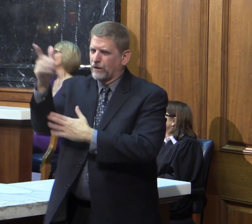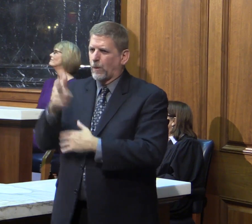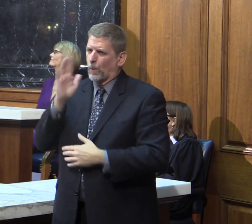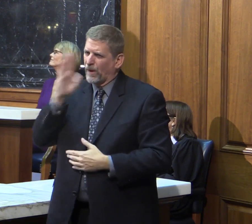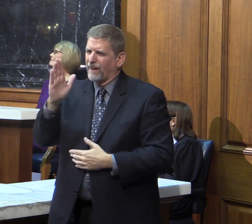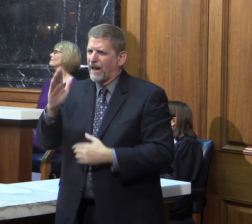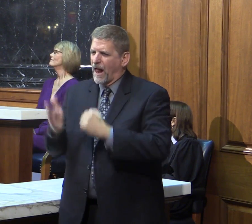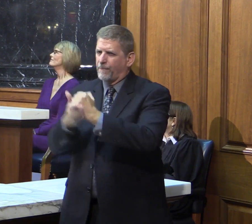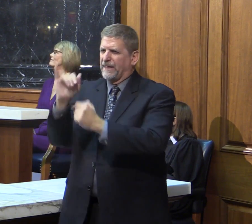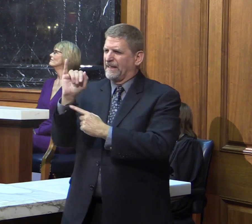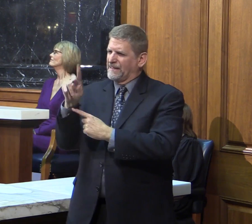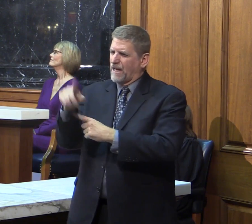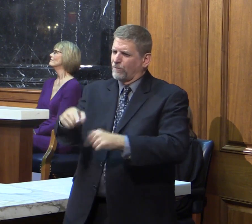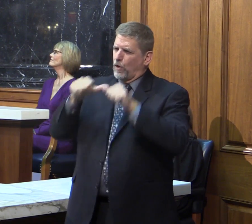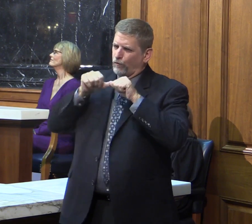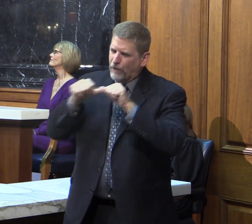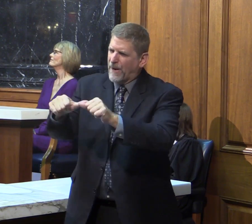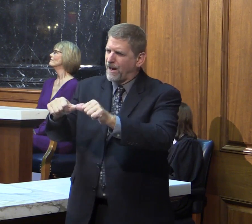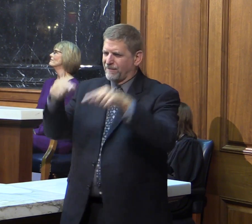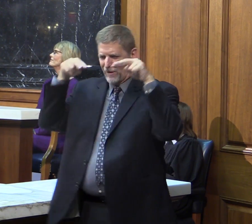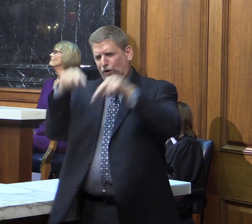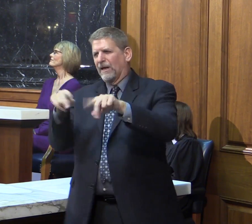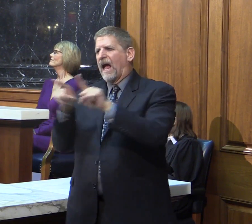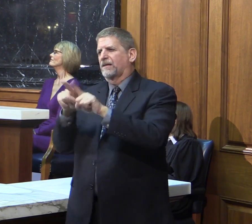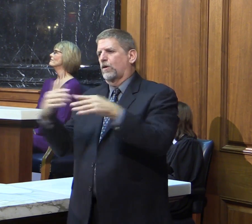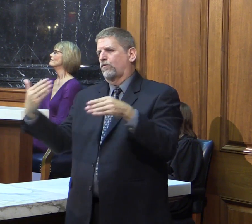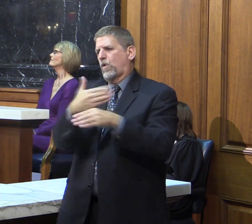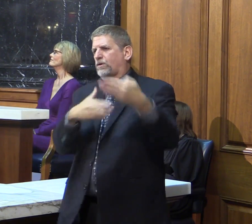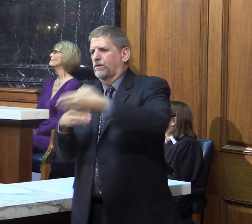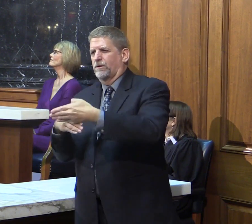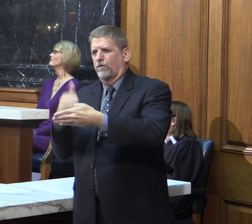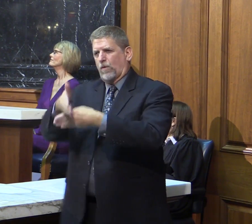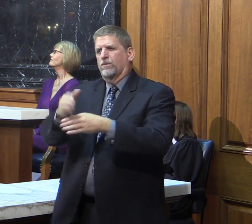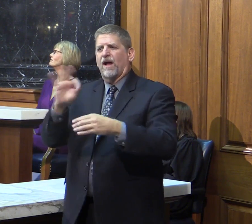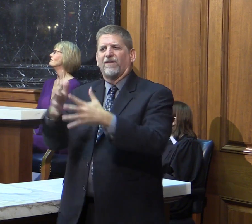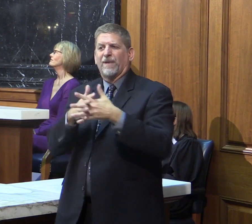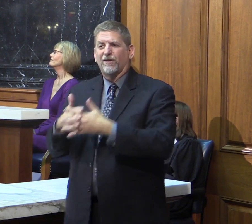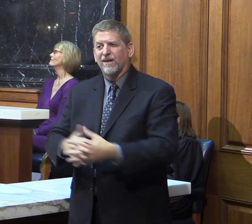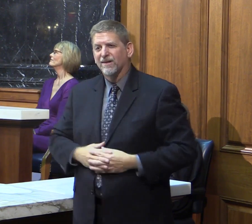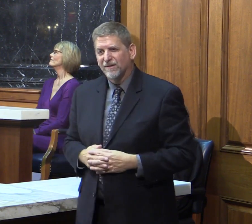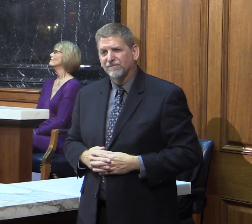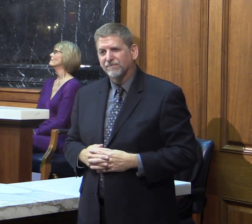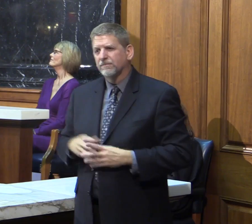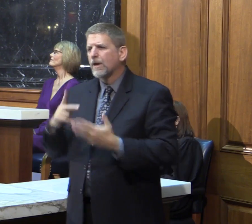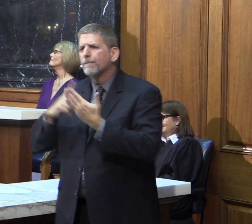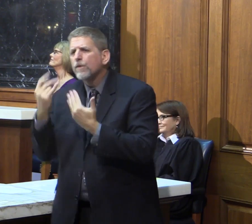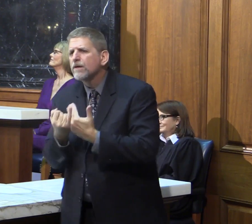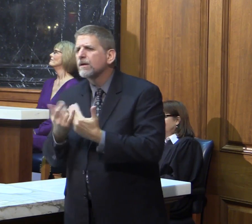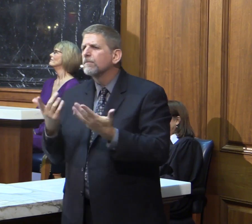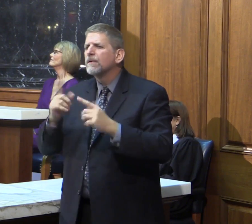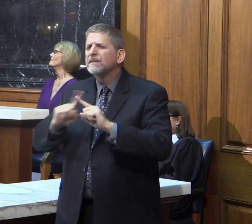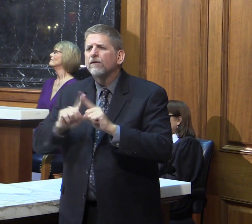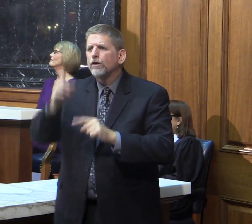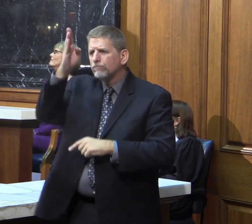Indiana will remain in the crossroads of America. These include projects in every quadrant of our state.